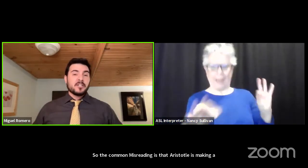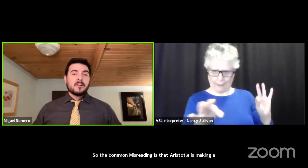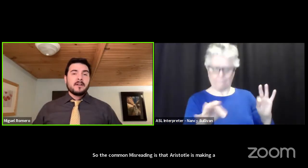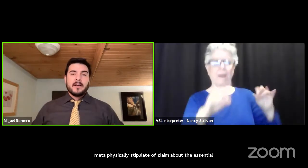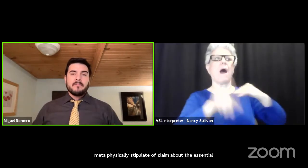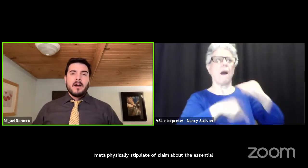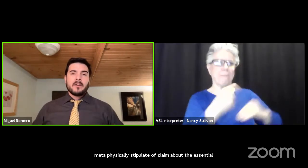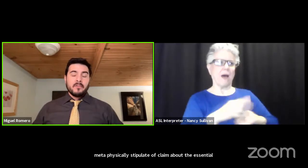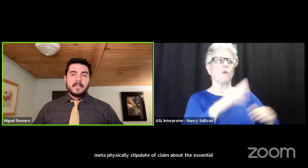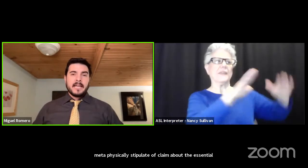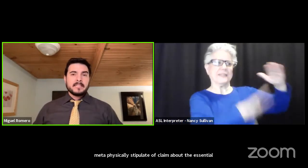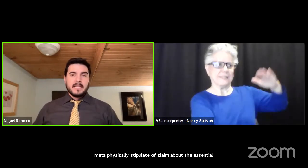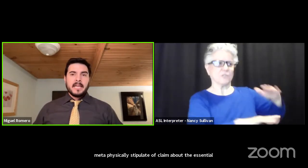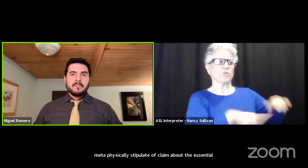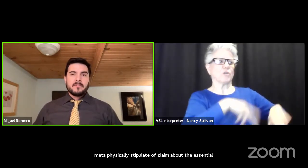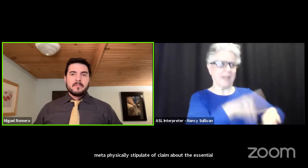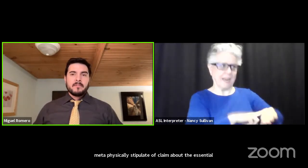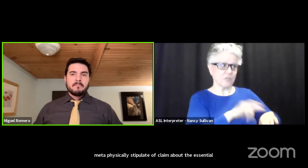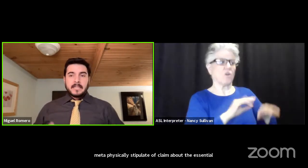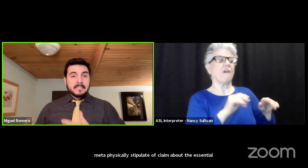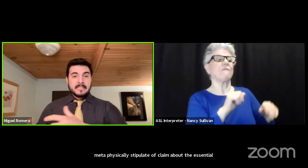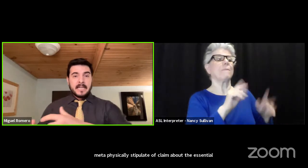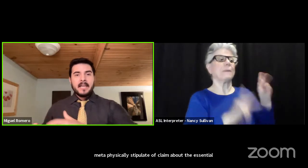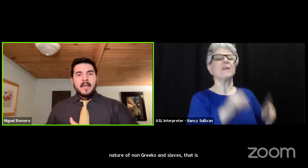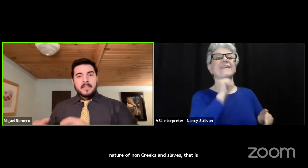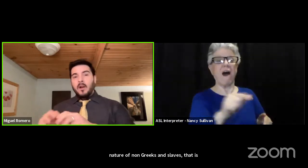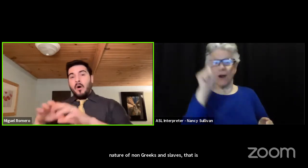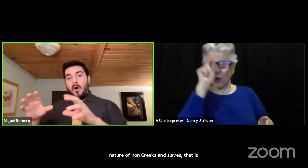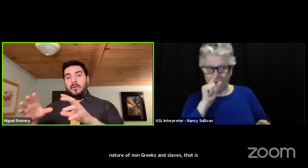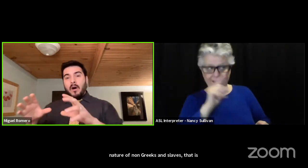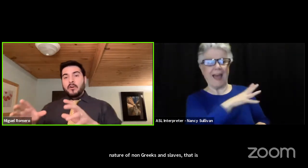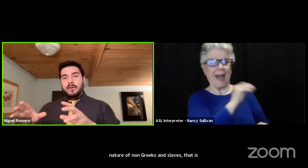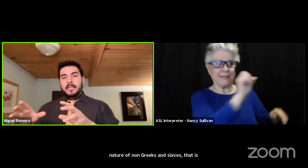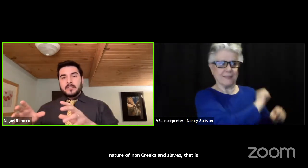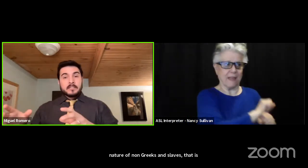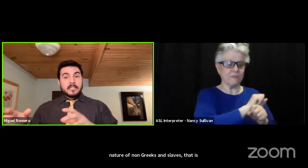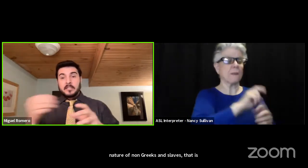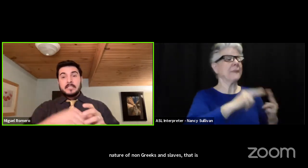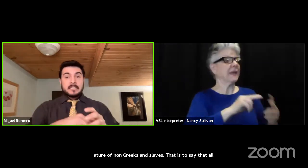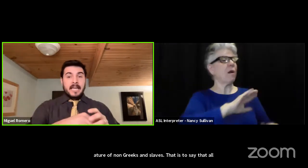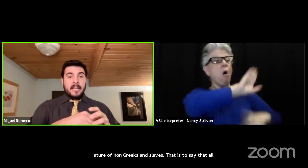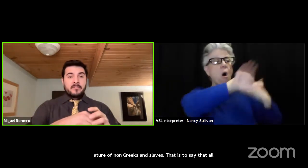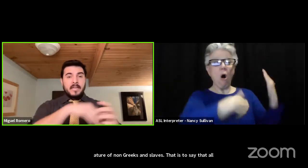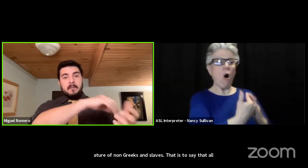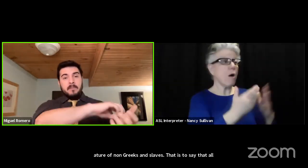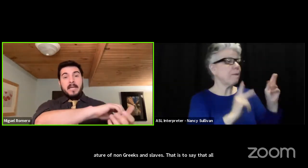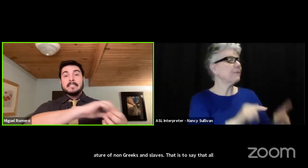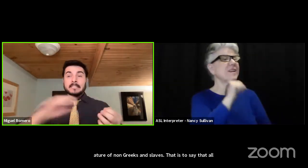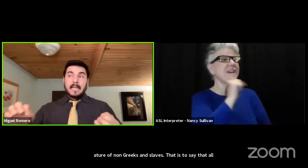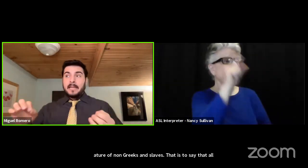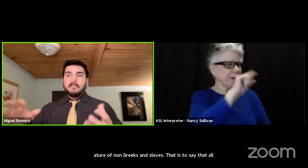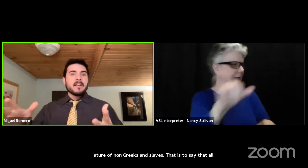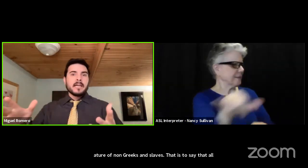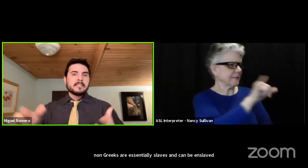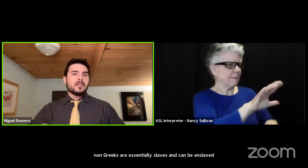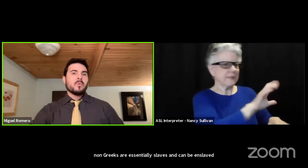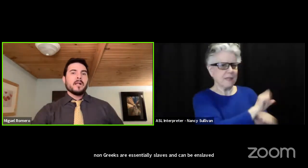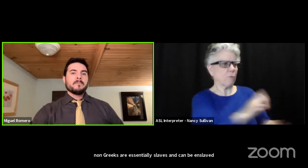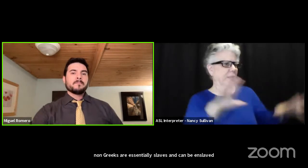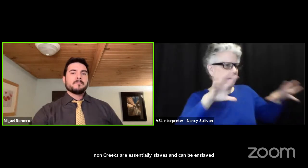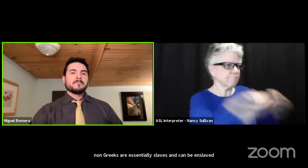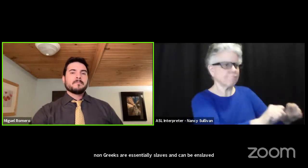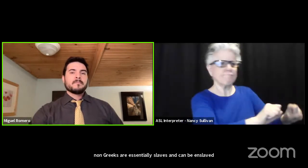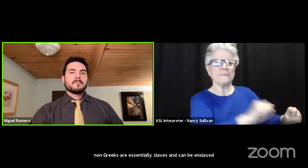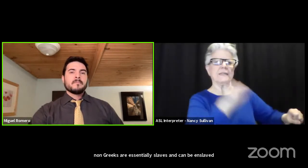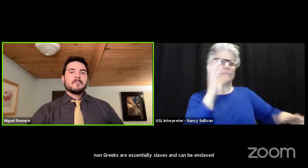essential nature of non-Greeks and slaves. That is to say that all non-Greeks are essentially slaves and can be enslaved against their